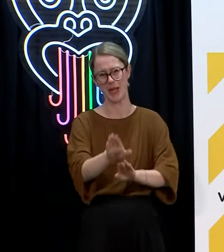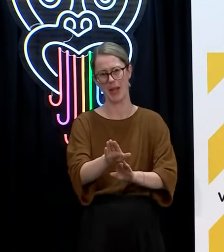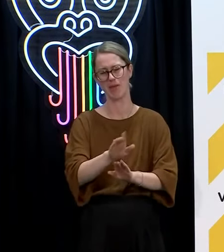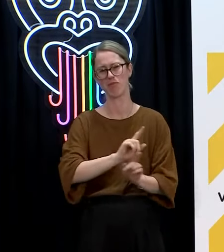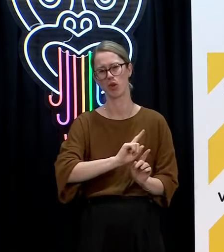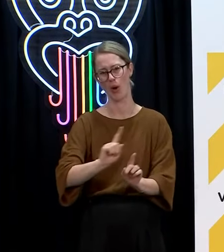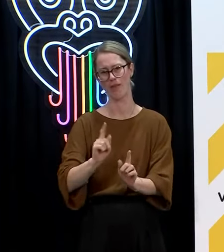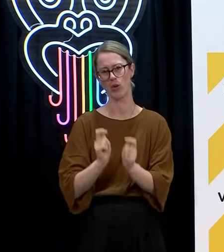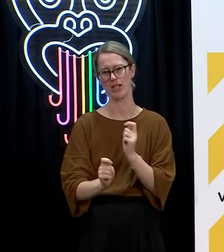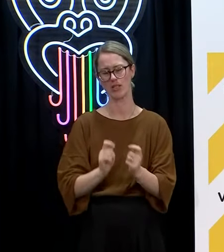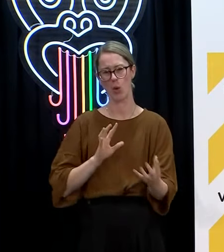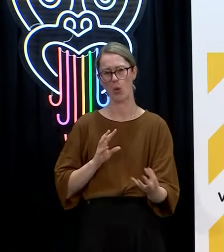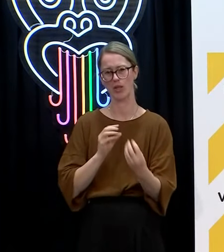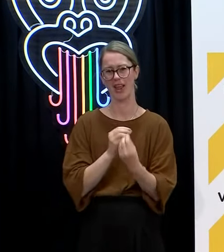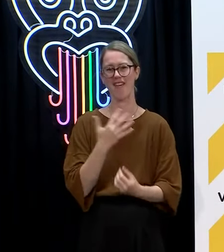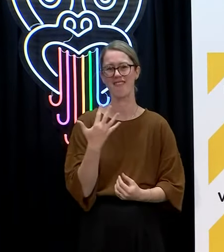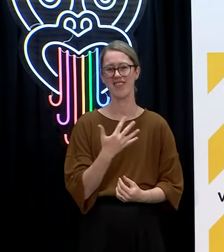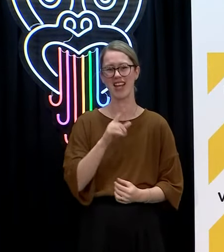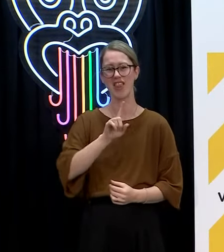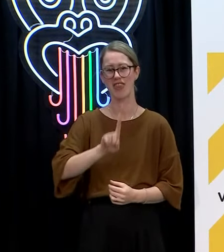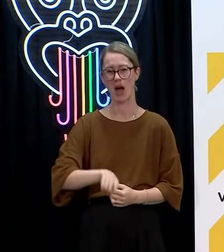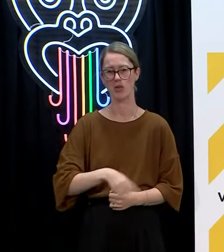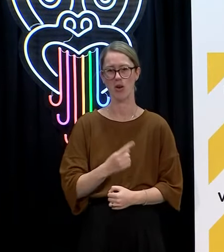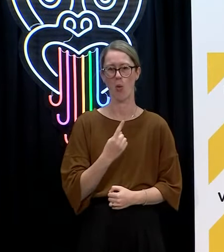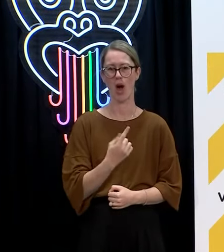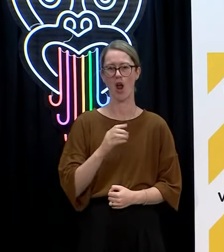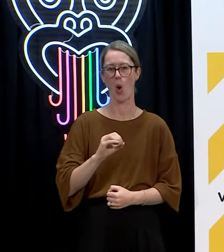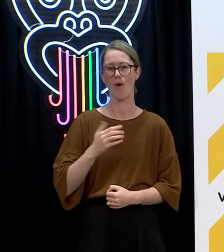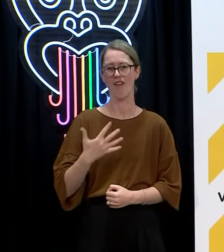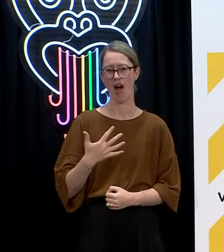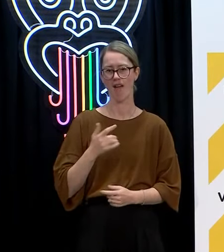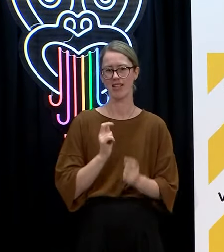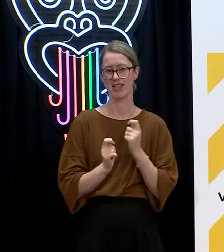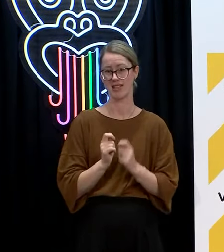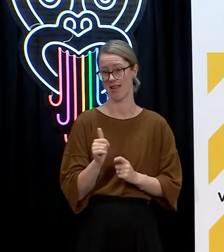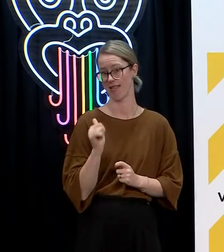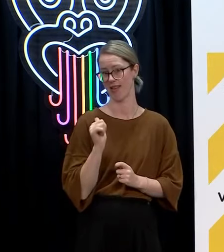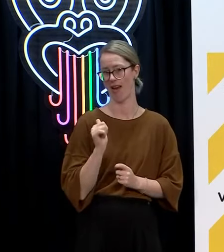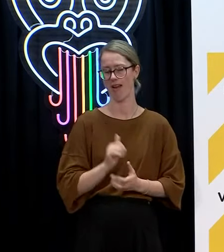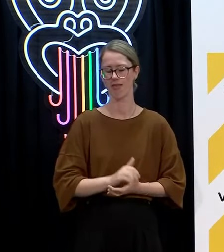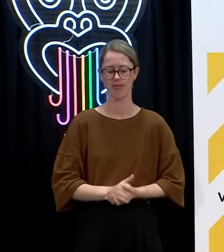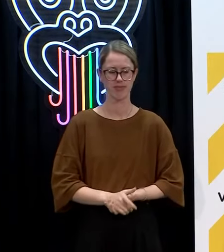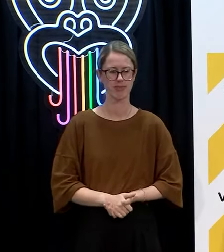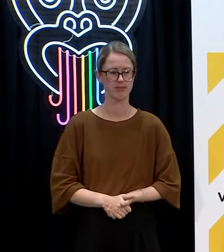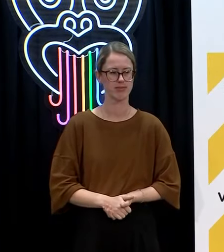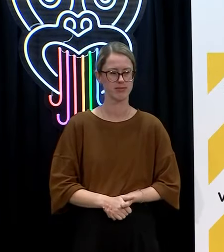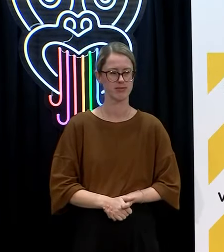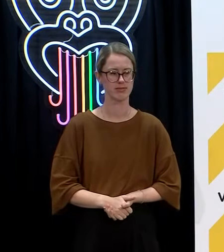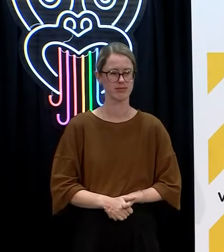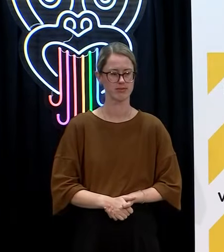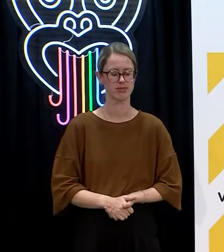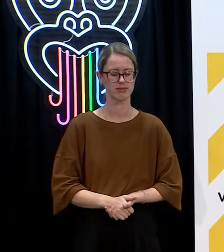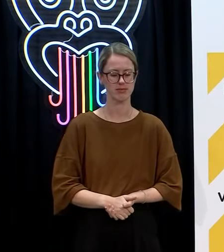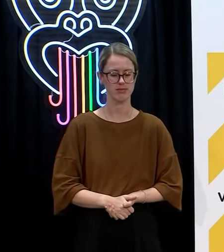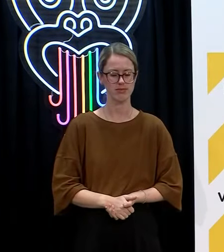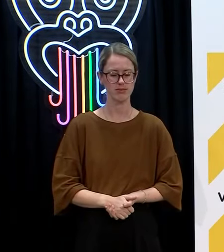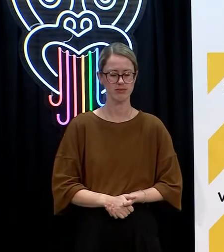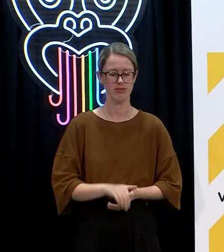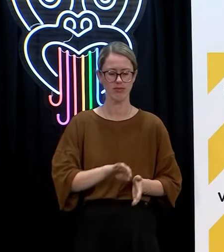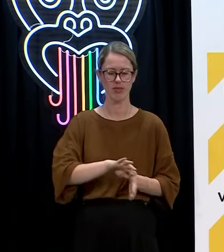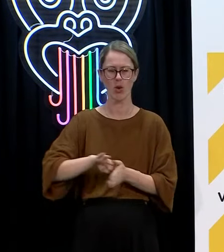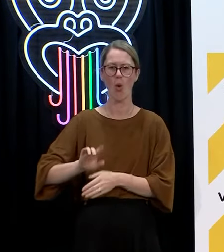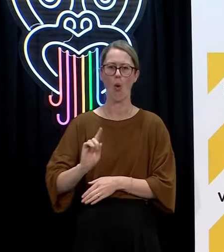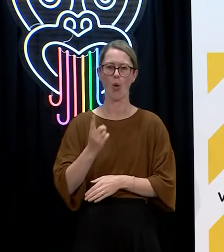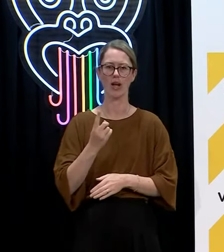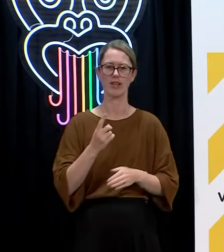been tested, a total of 15,105 tests processed yesterday. In terms of the Auckland